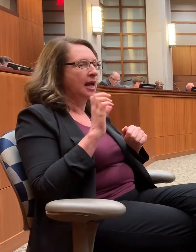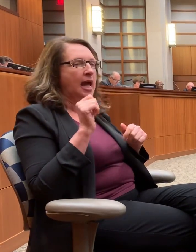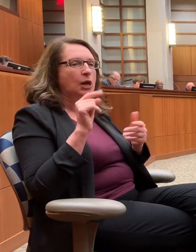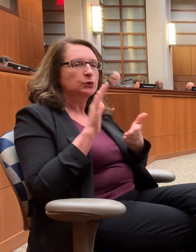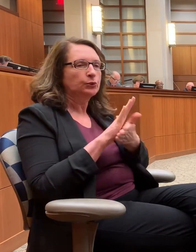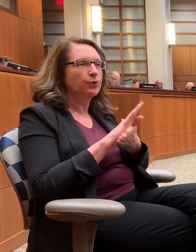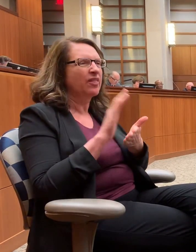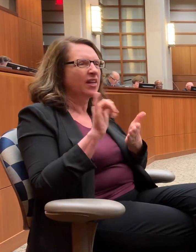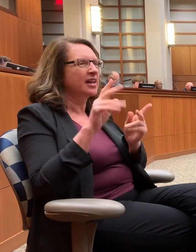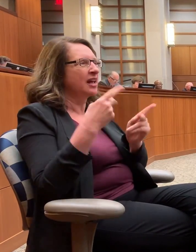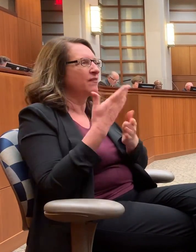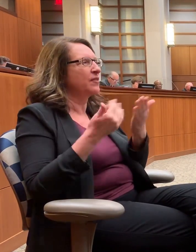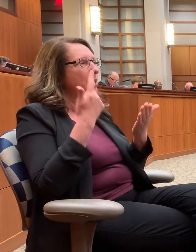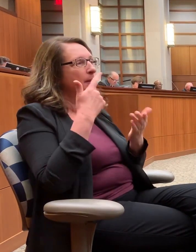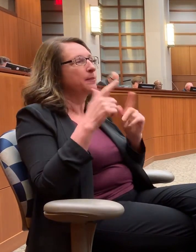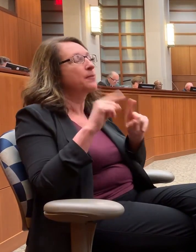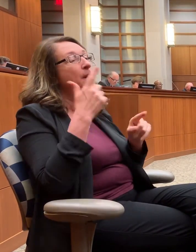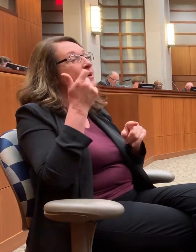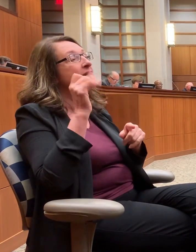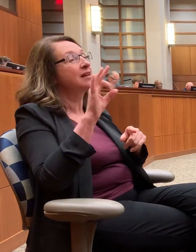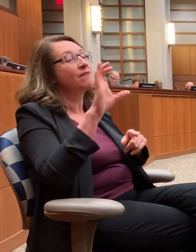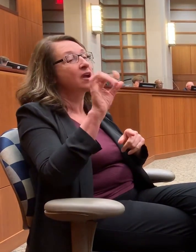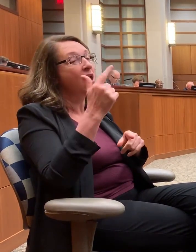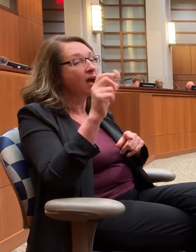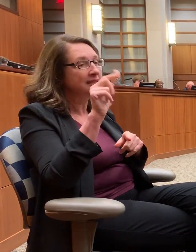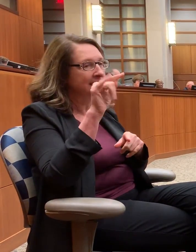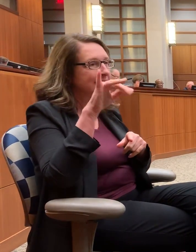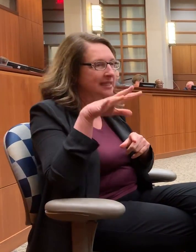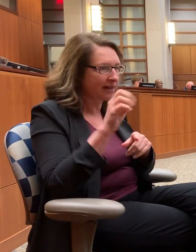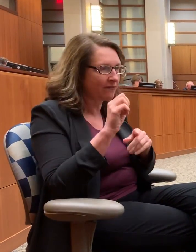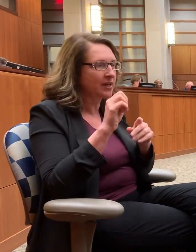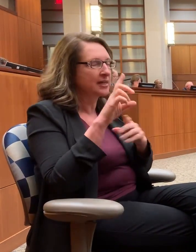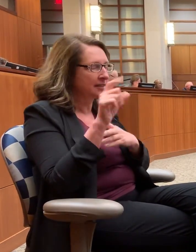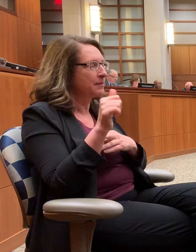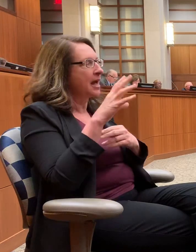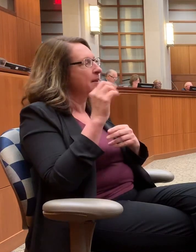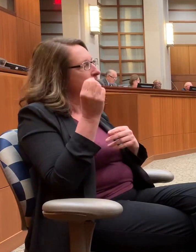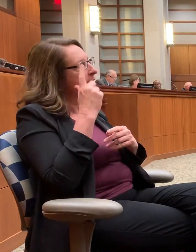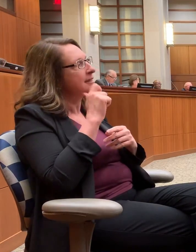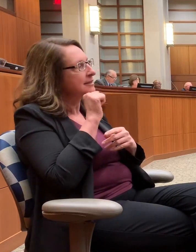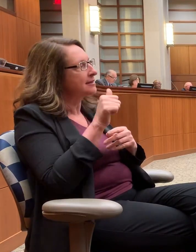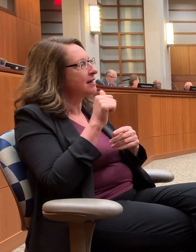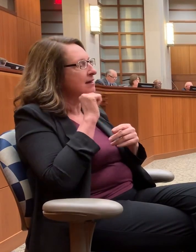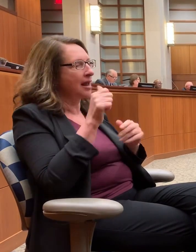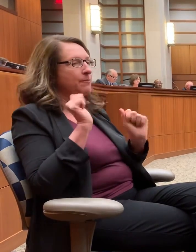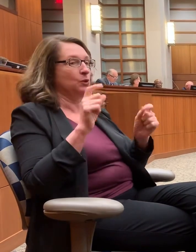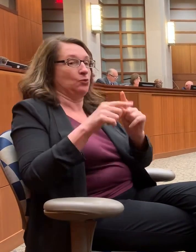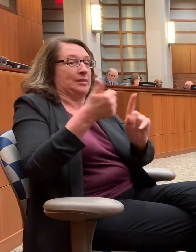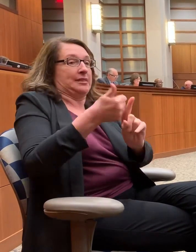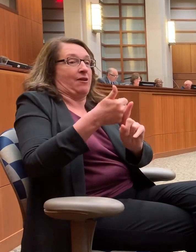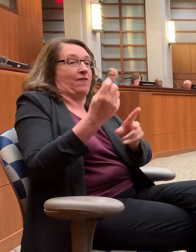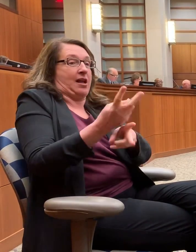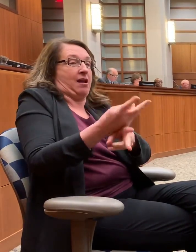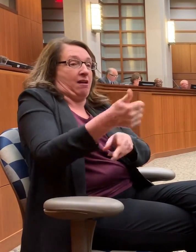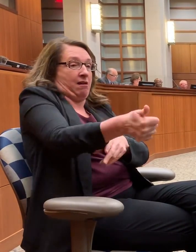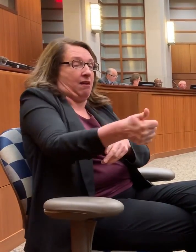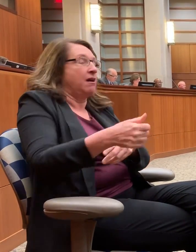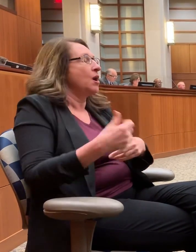that sort of thing. But because of our cognitive disability and the fact that they are not able to self-care, we